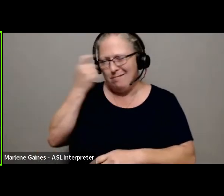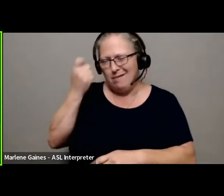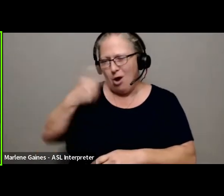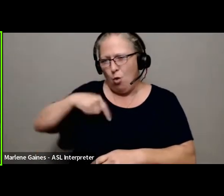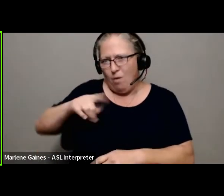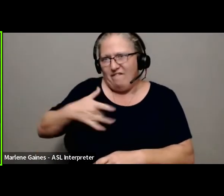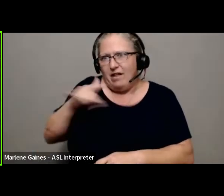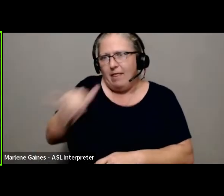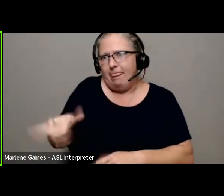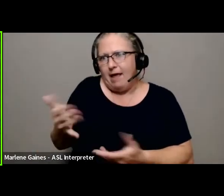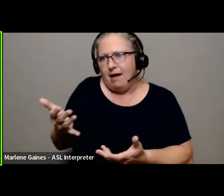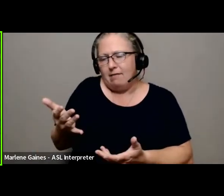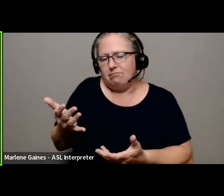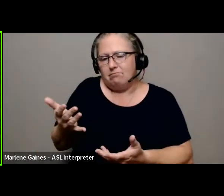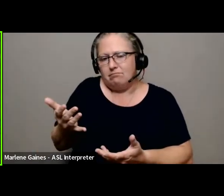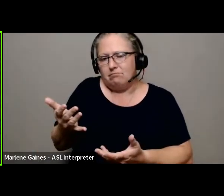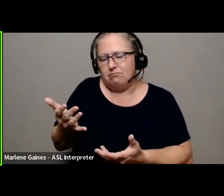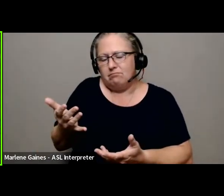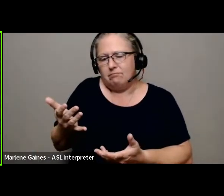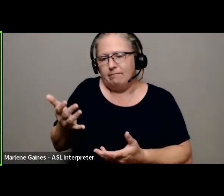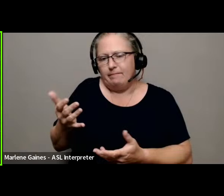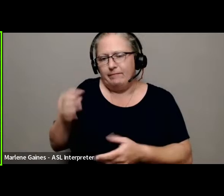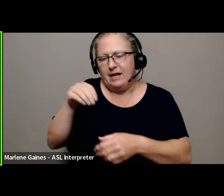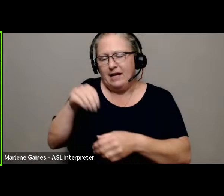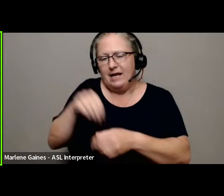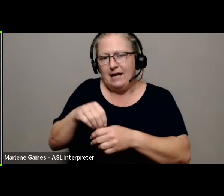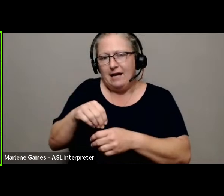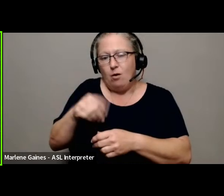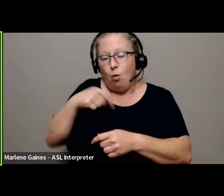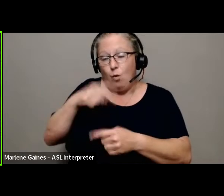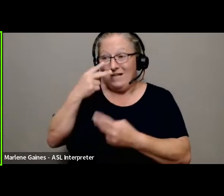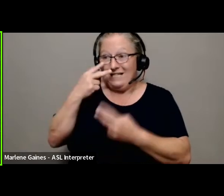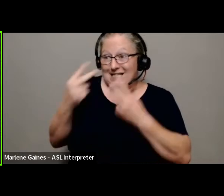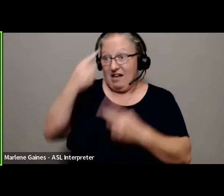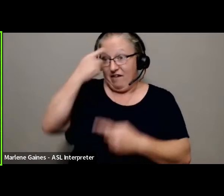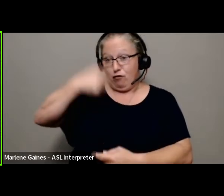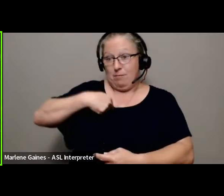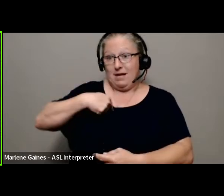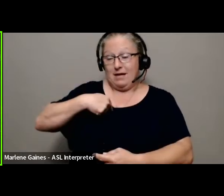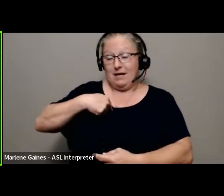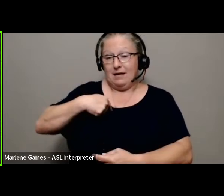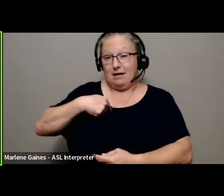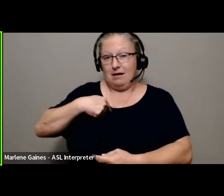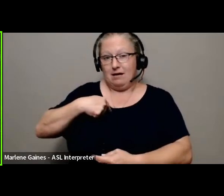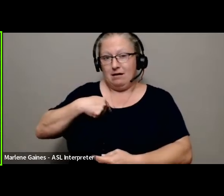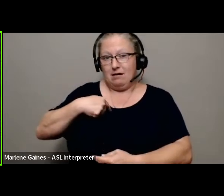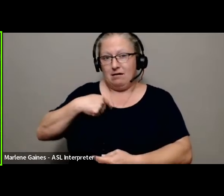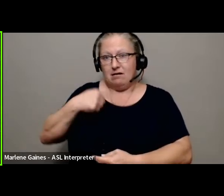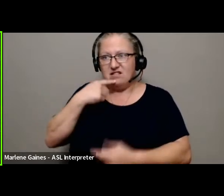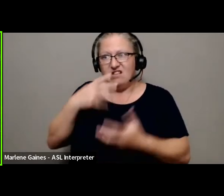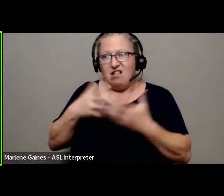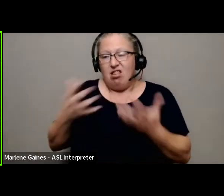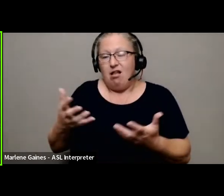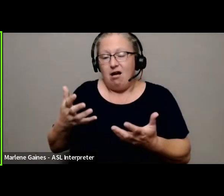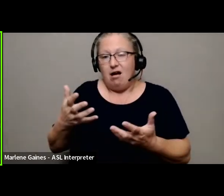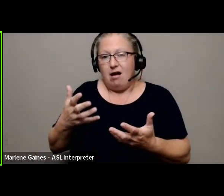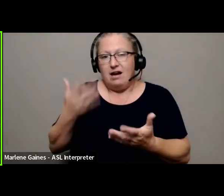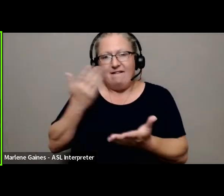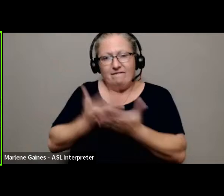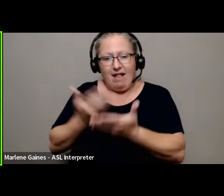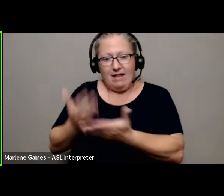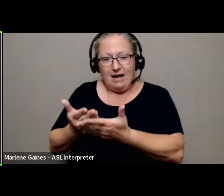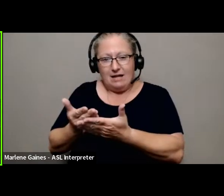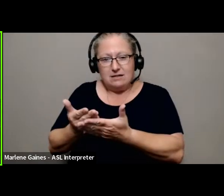feel that. Like in seeing that, for me, it says a lot. I mean, it